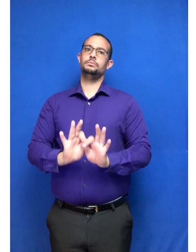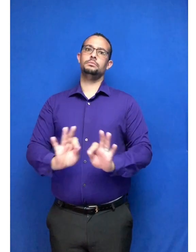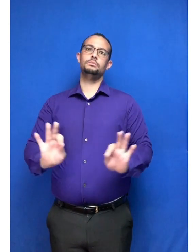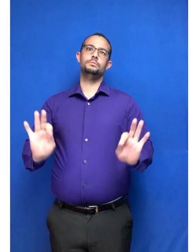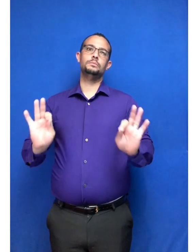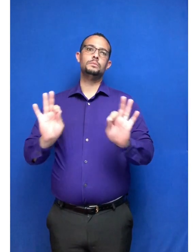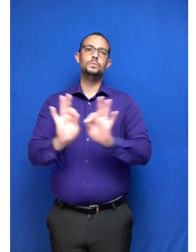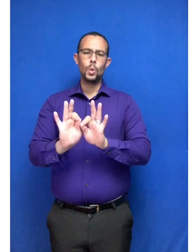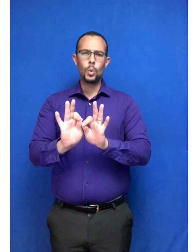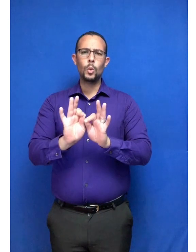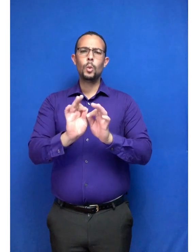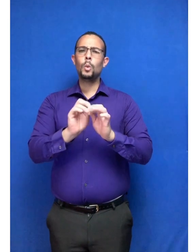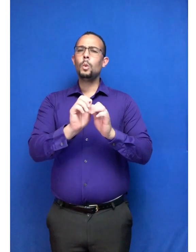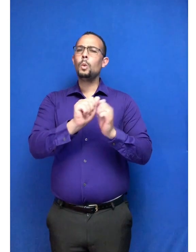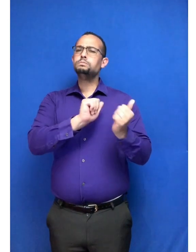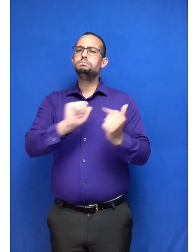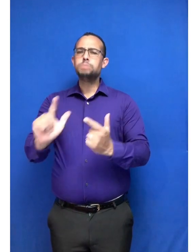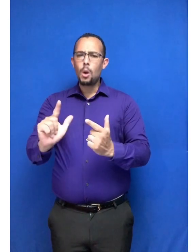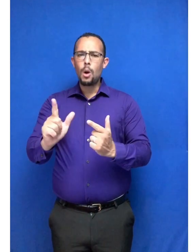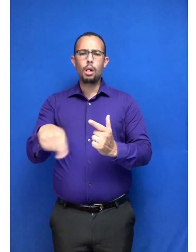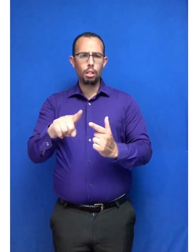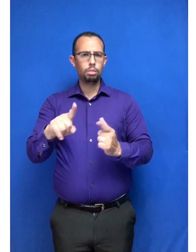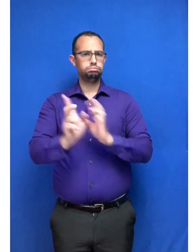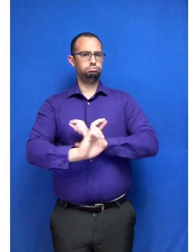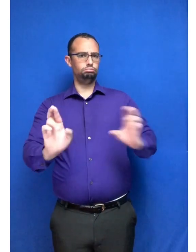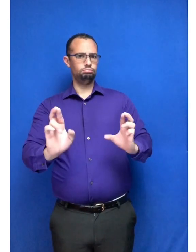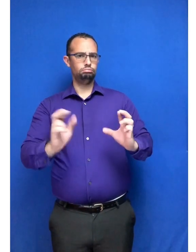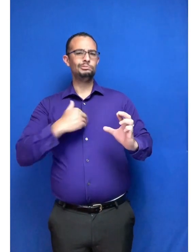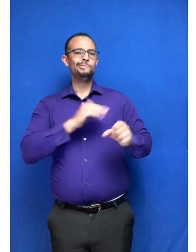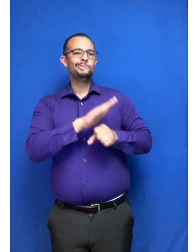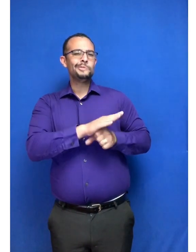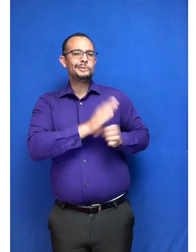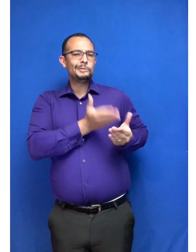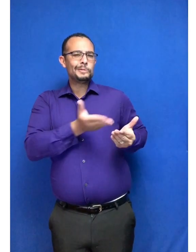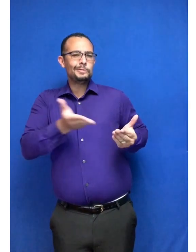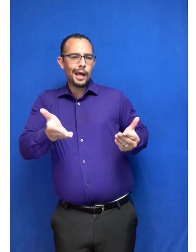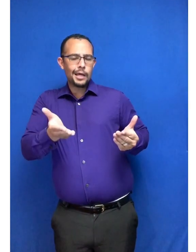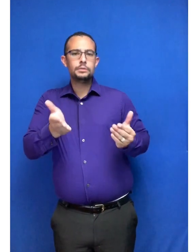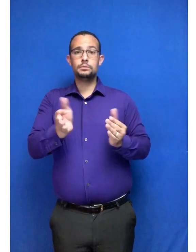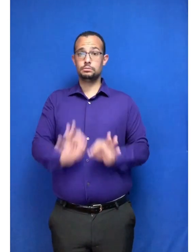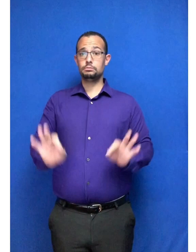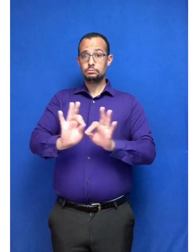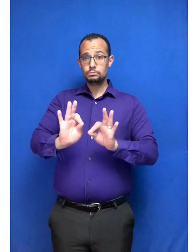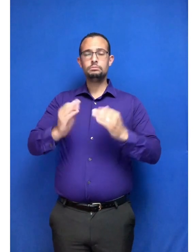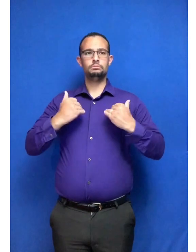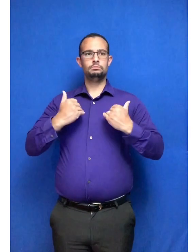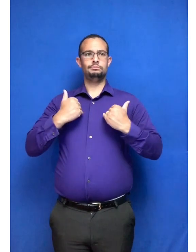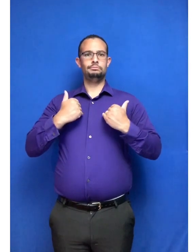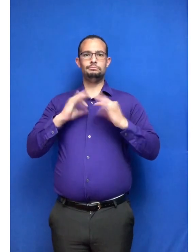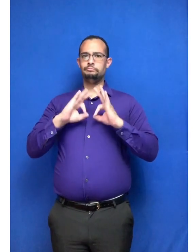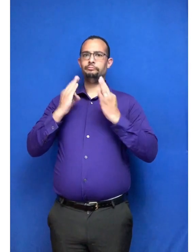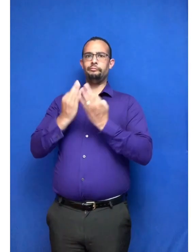of us is prepared, that we have enough supplies, and it's important to make a family emergency plan.